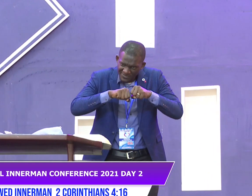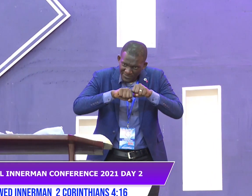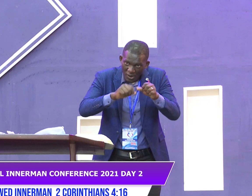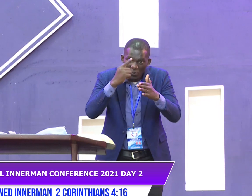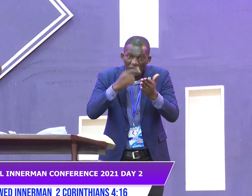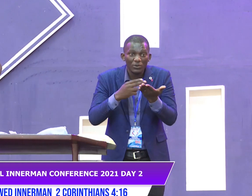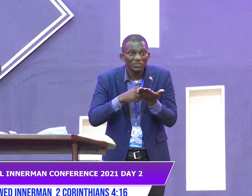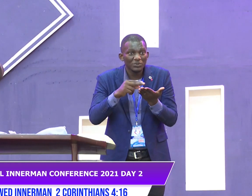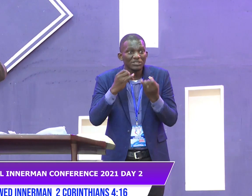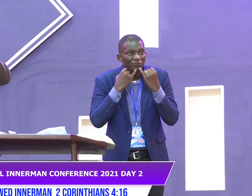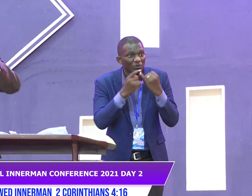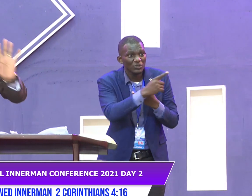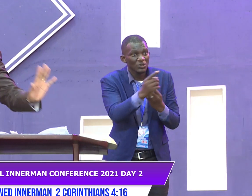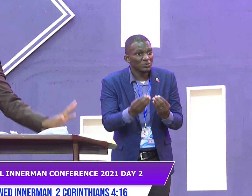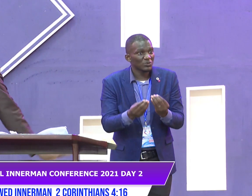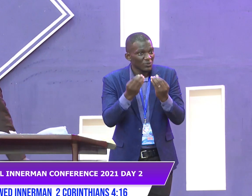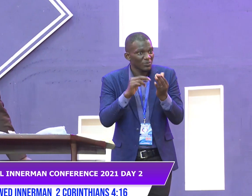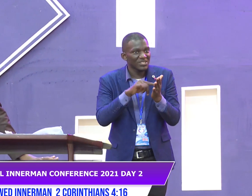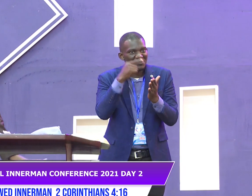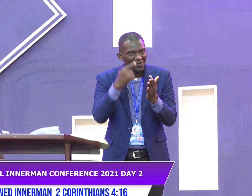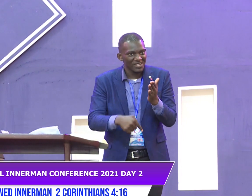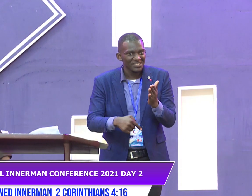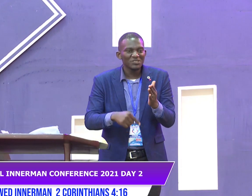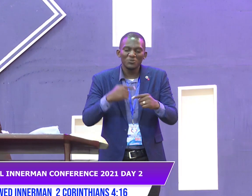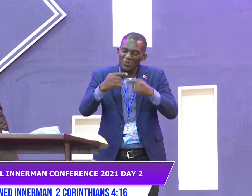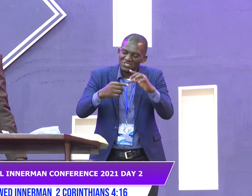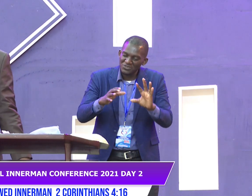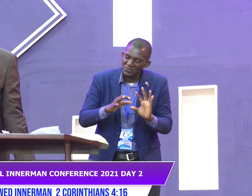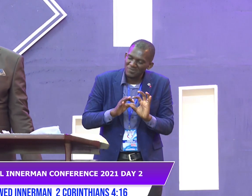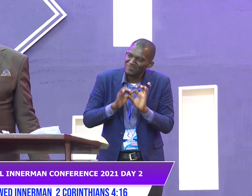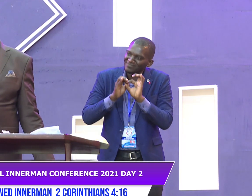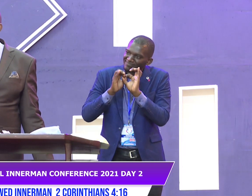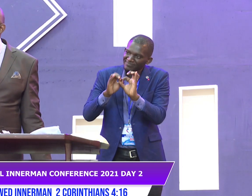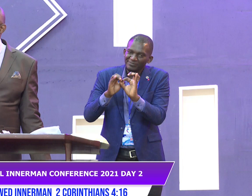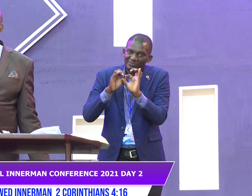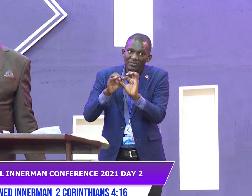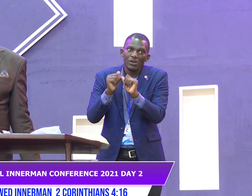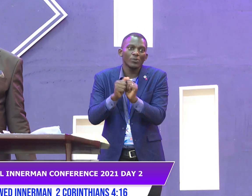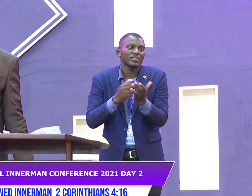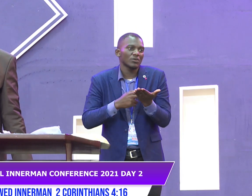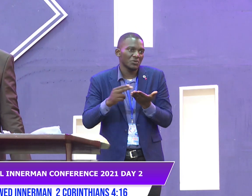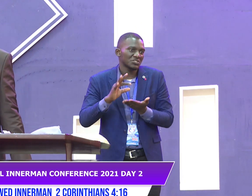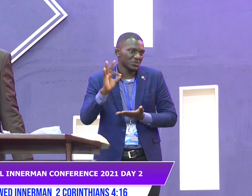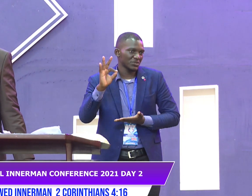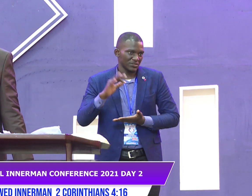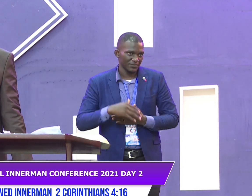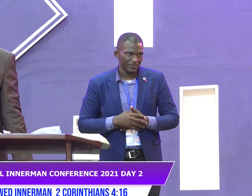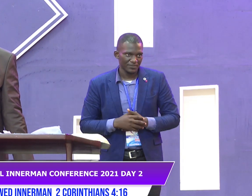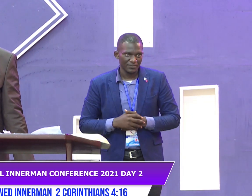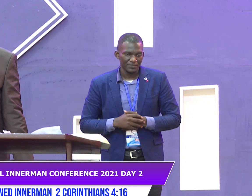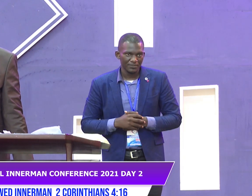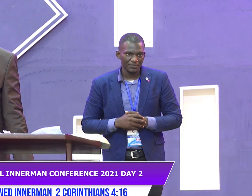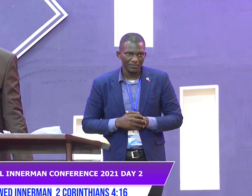go fellowship yona yeyongera. The more you become obedient to the things that he has put into your heart, there